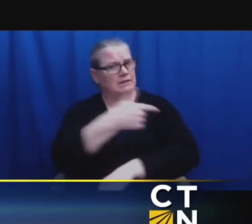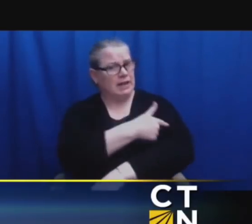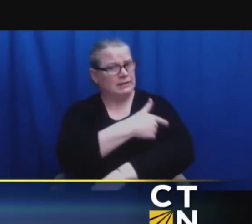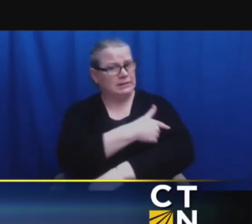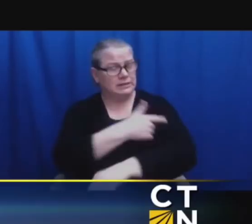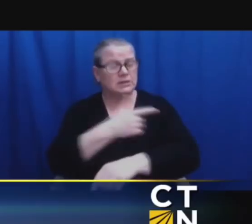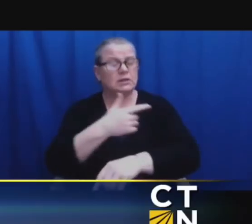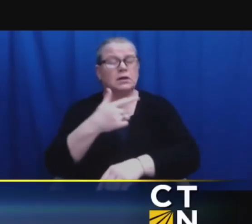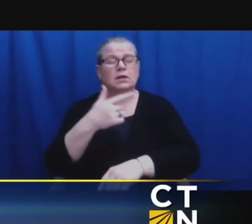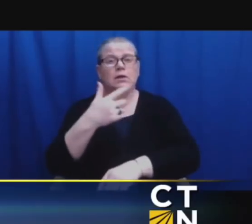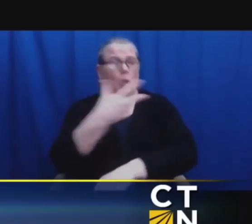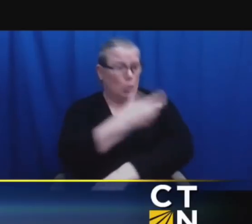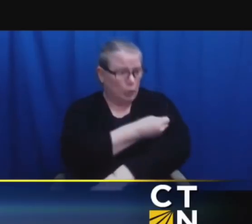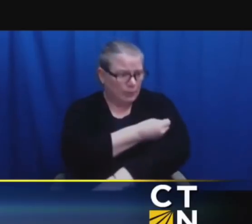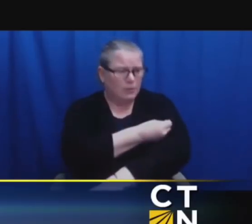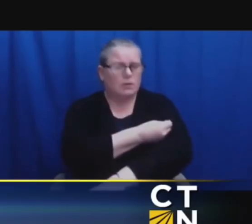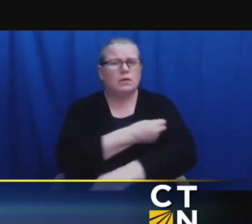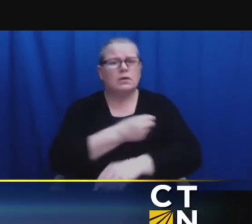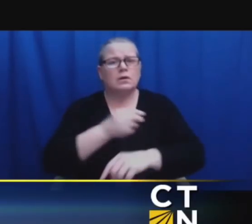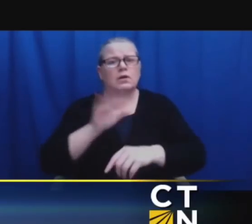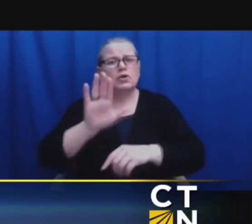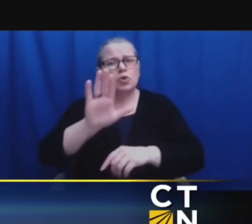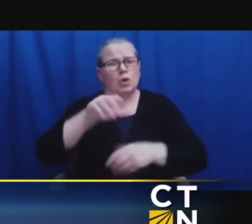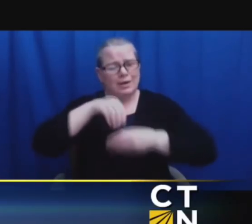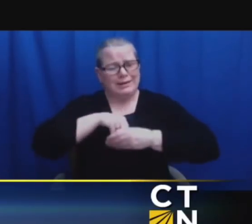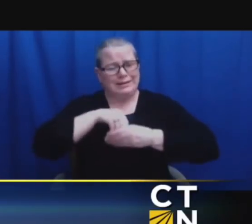first. And the second thing is that